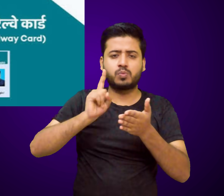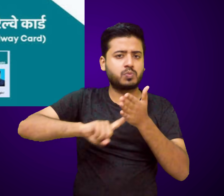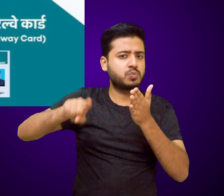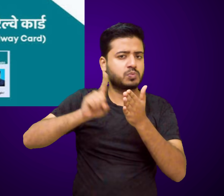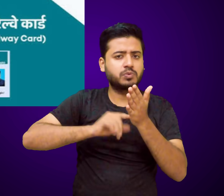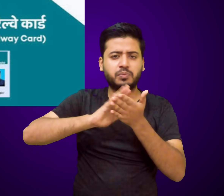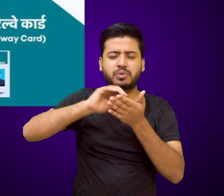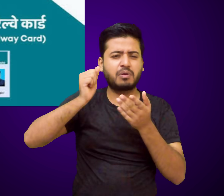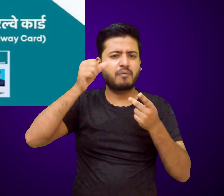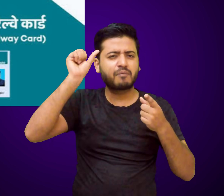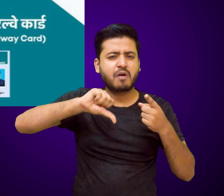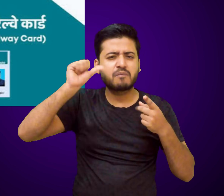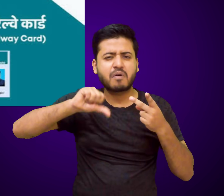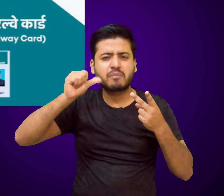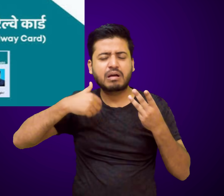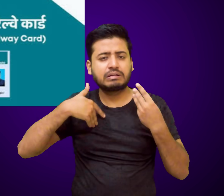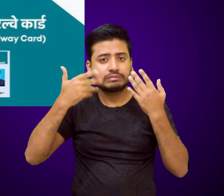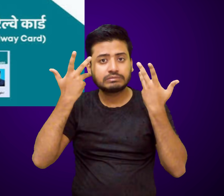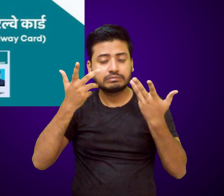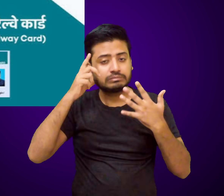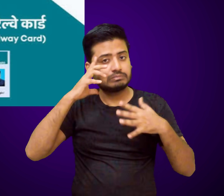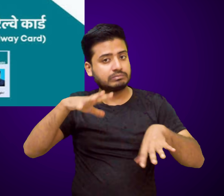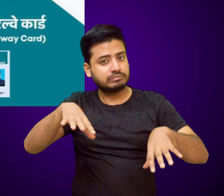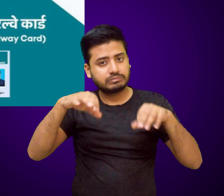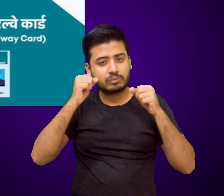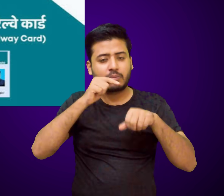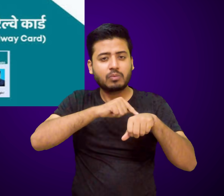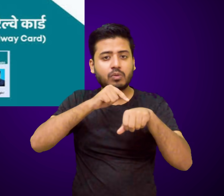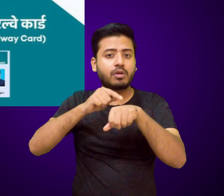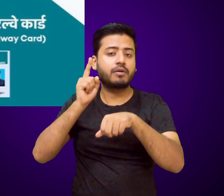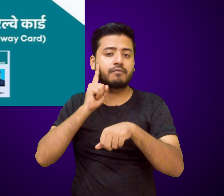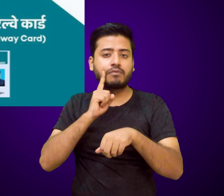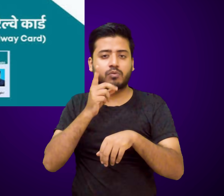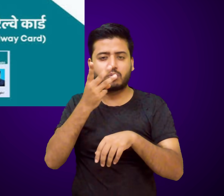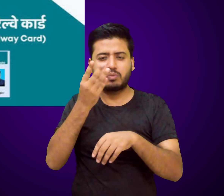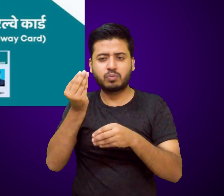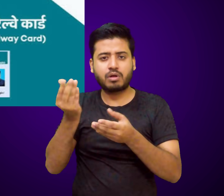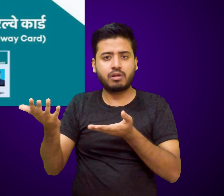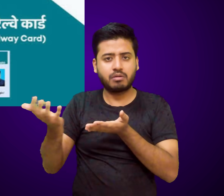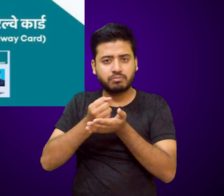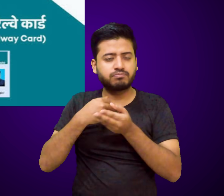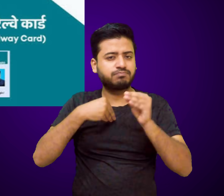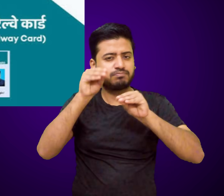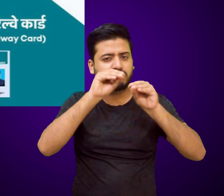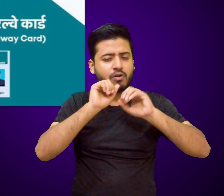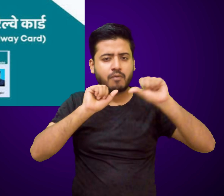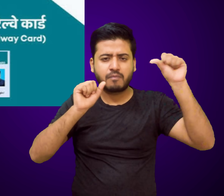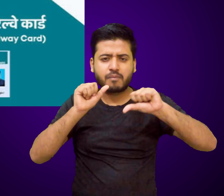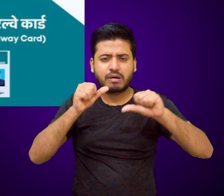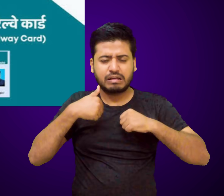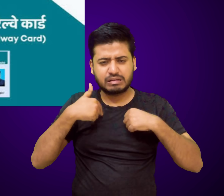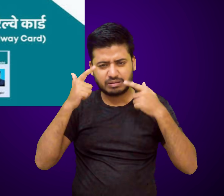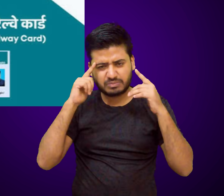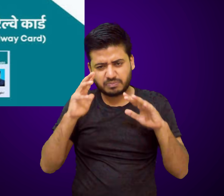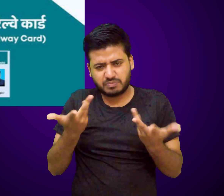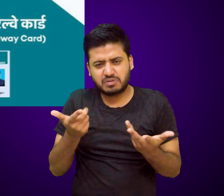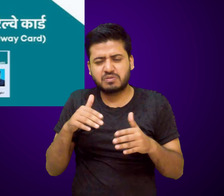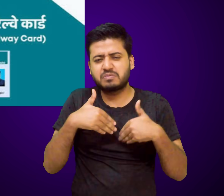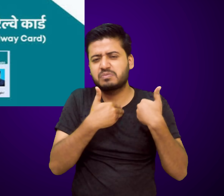a benchmark disability, meaning condition with 40% or more disability. If a medical board assesses the percentage